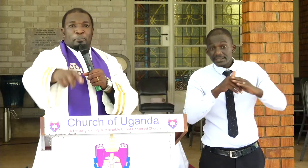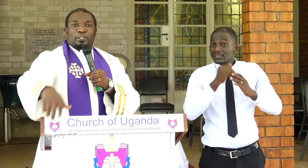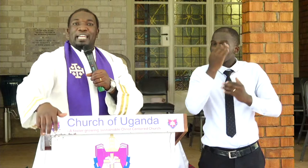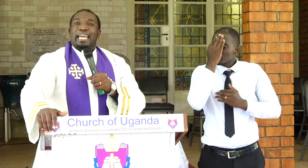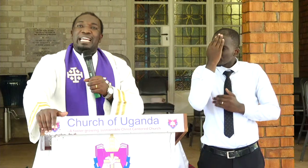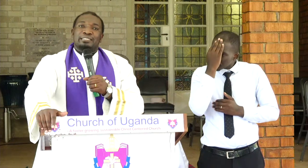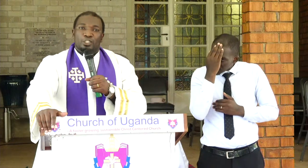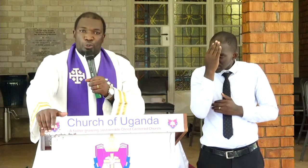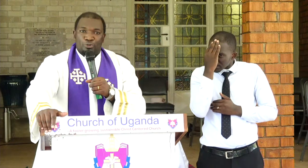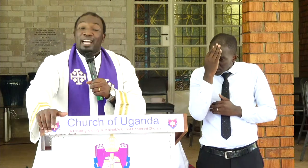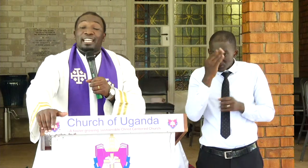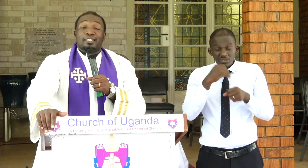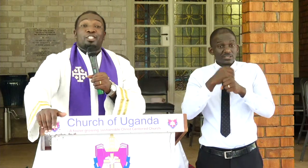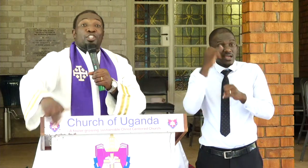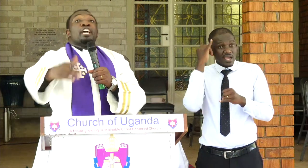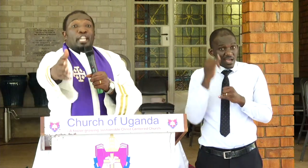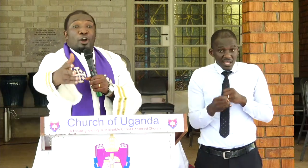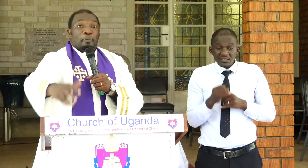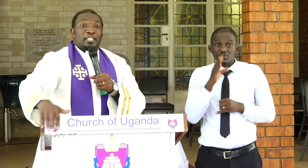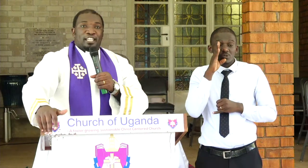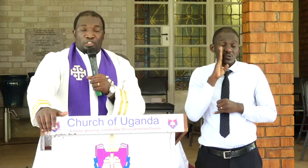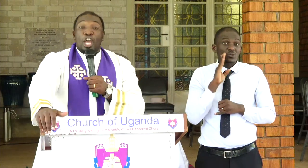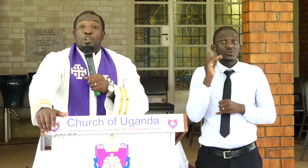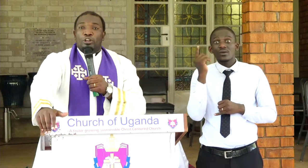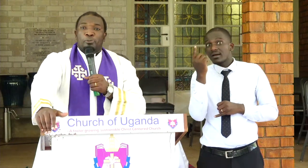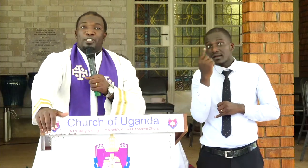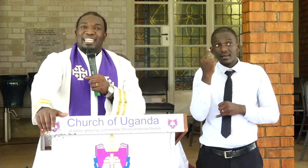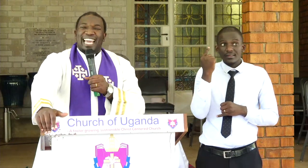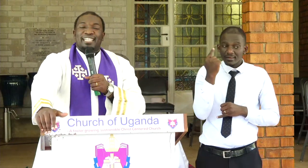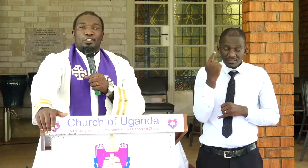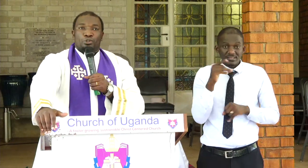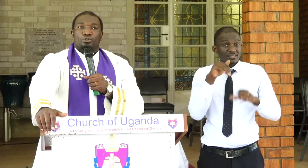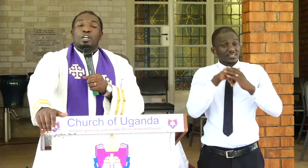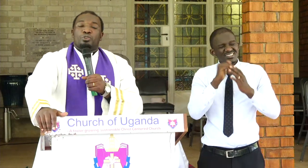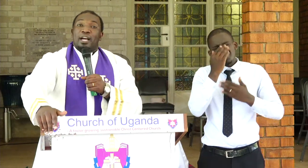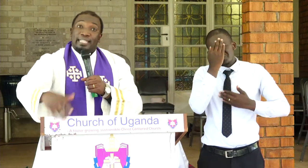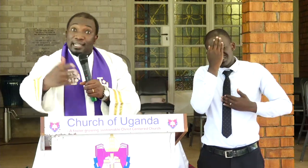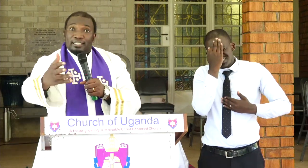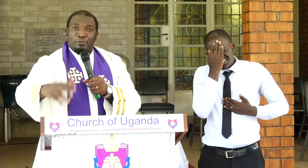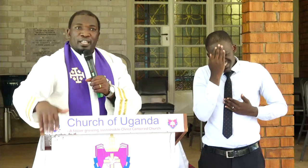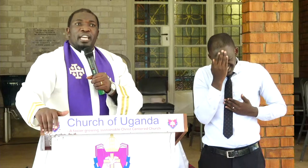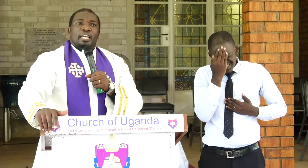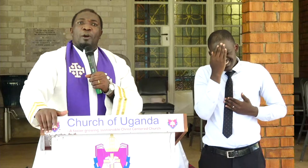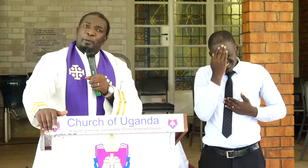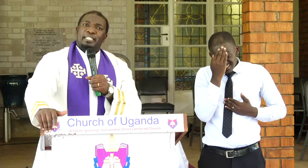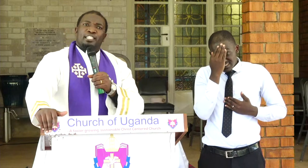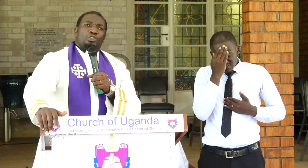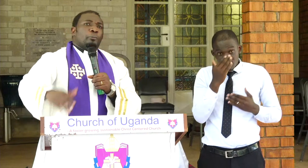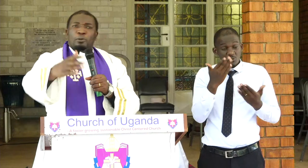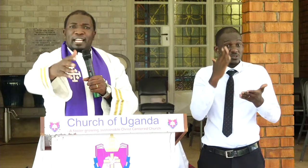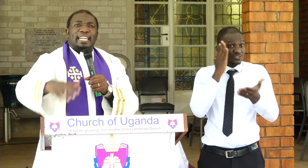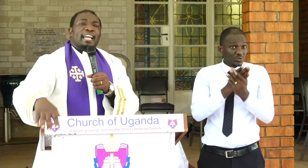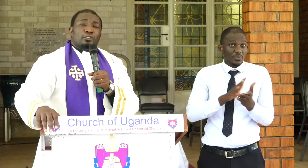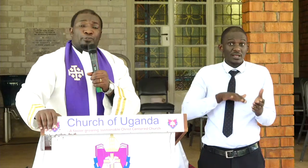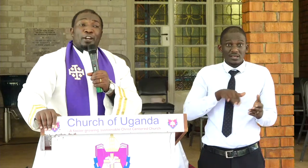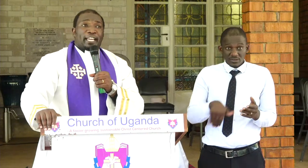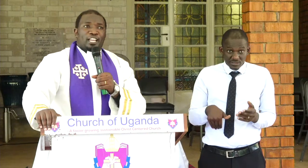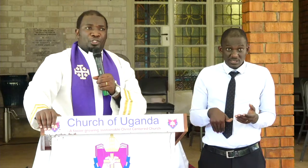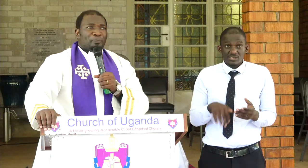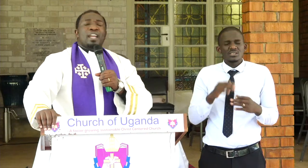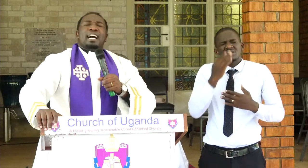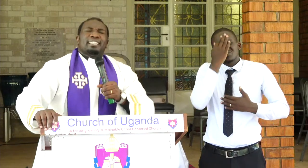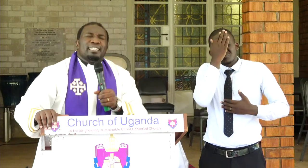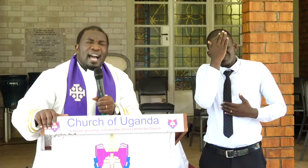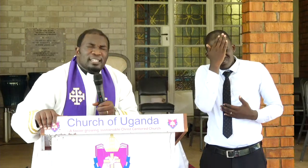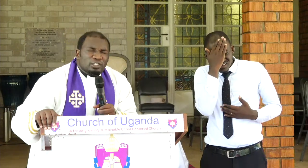you will put an end to drunkenness. In obedience, you will put an end to adultery. In obedience, you will put an end to